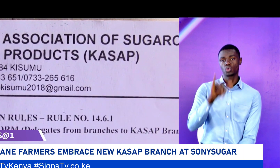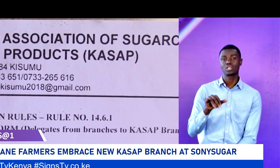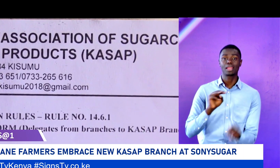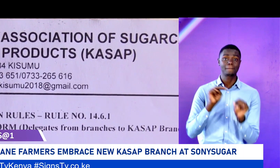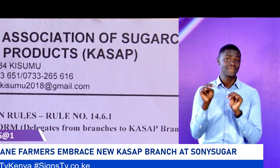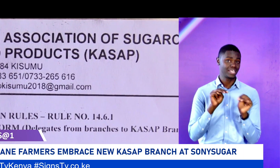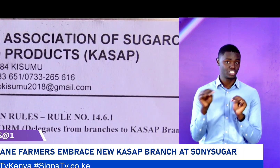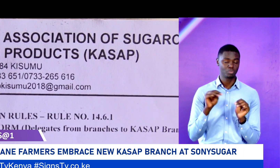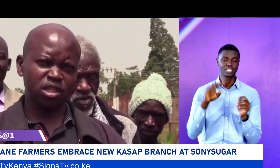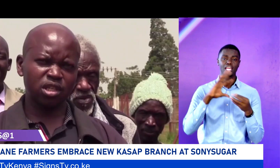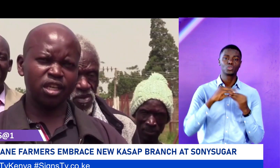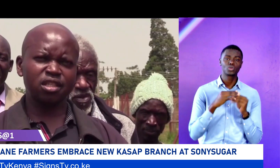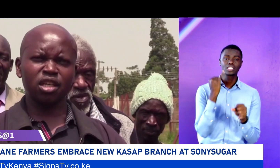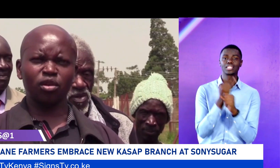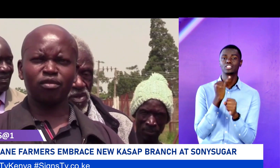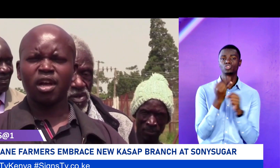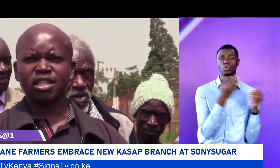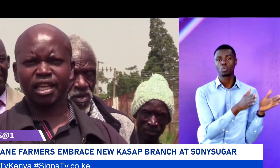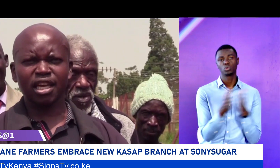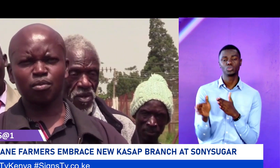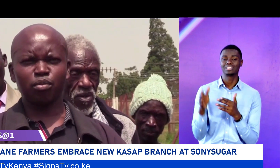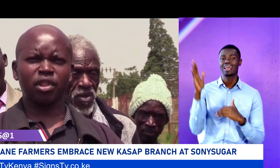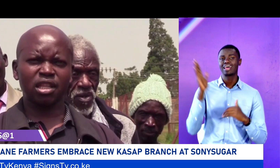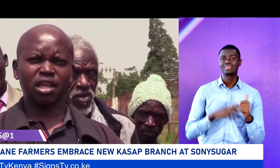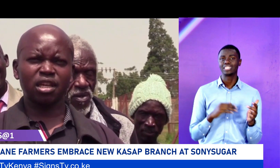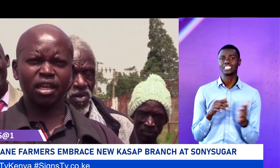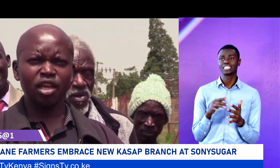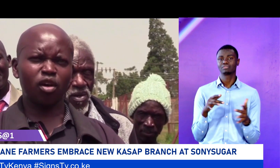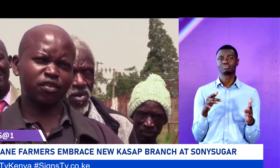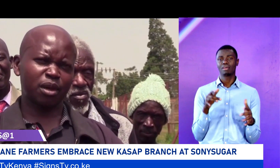to create job opportunity. Instead of scaring people that they'll lay off some